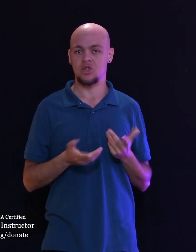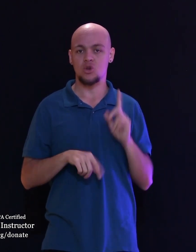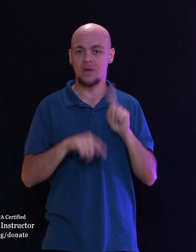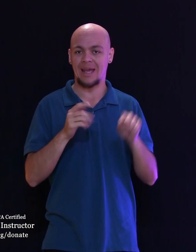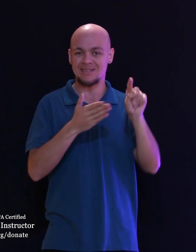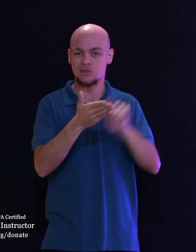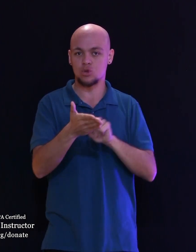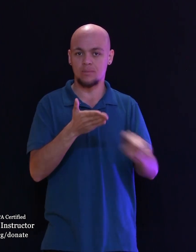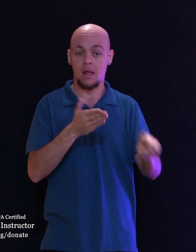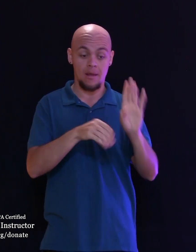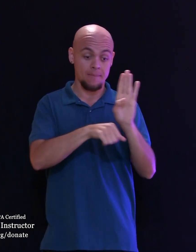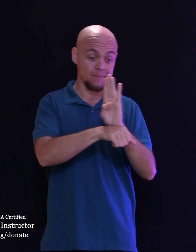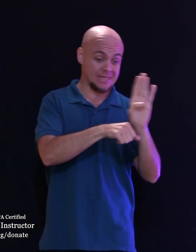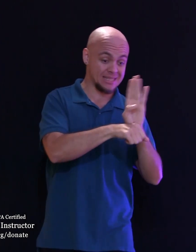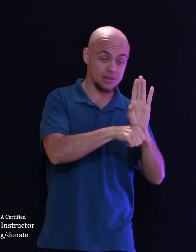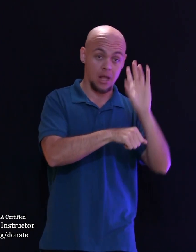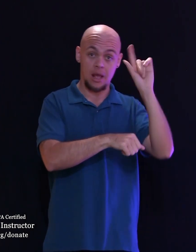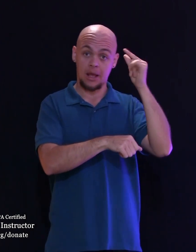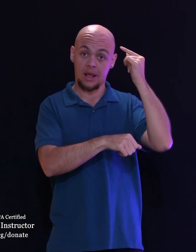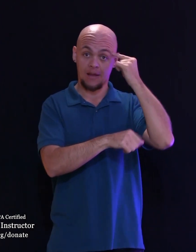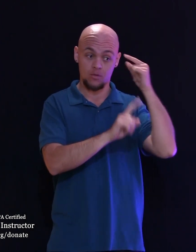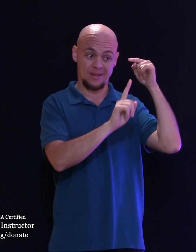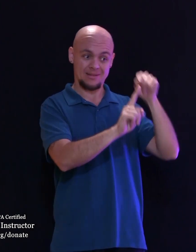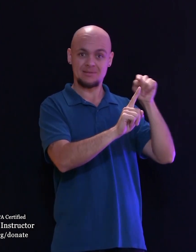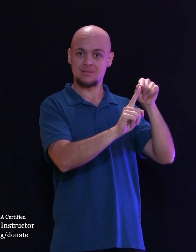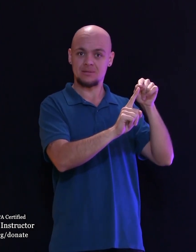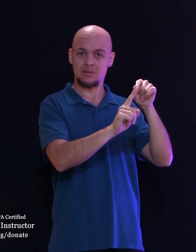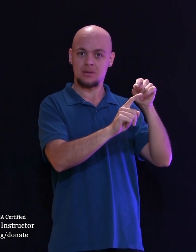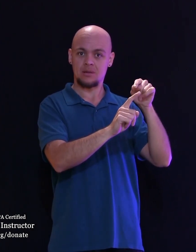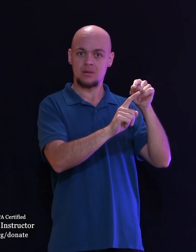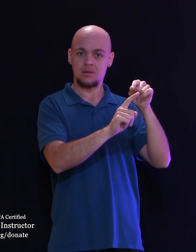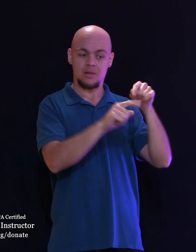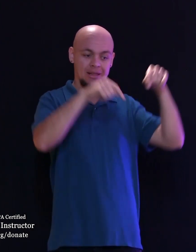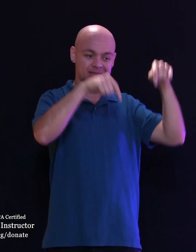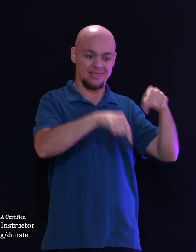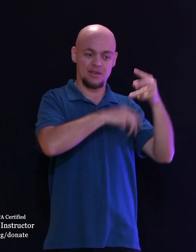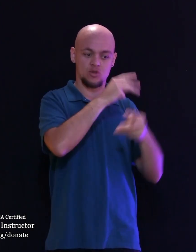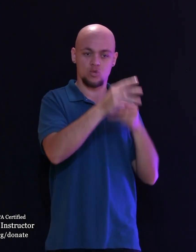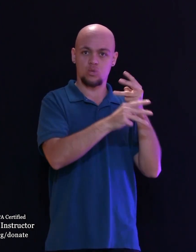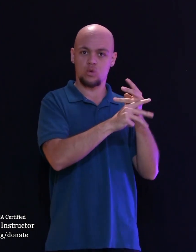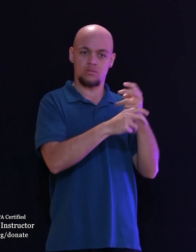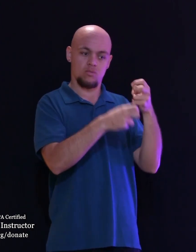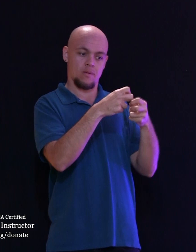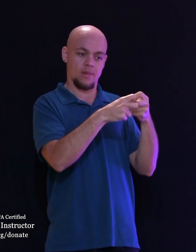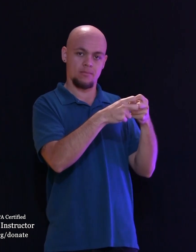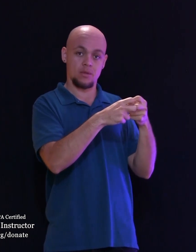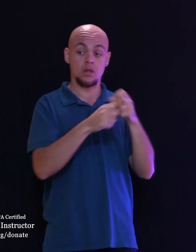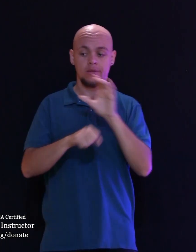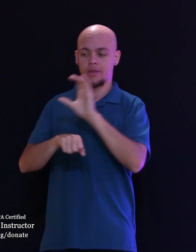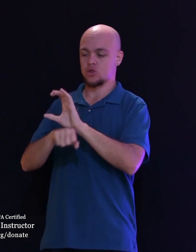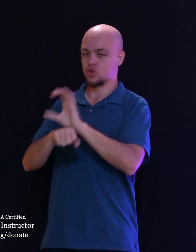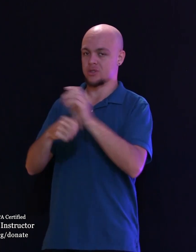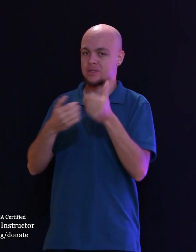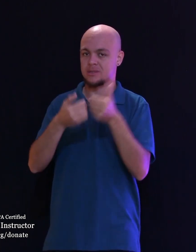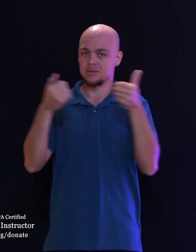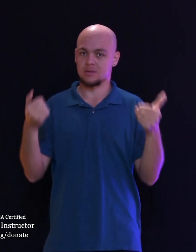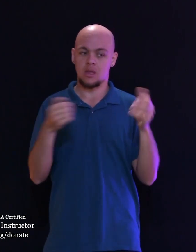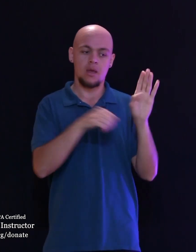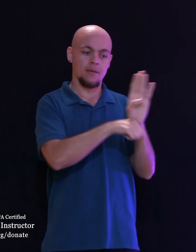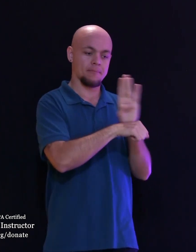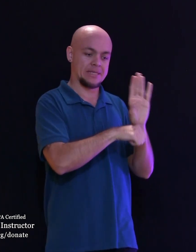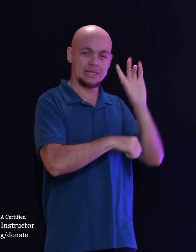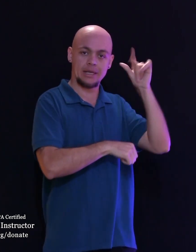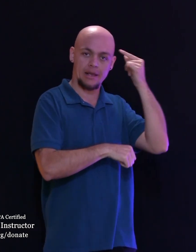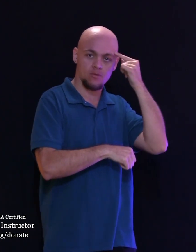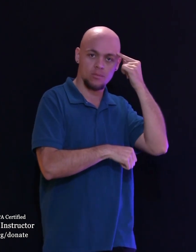When it comes to businesses and governments, that is an issue of this world, not an issue of the church. Now we're talking business and